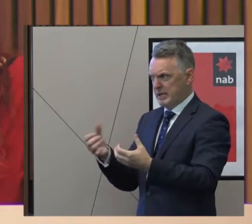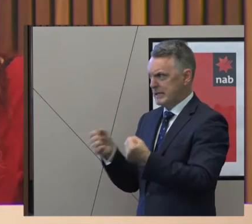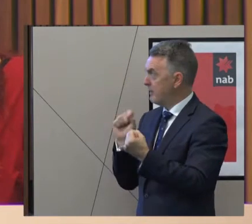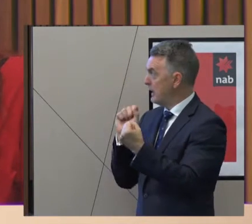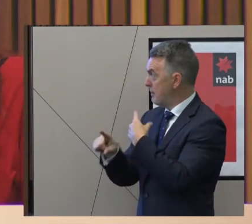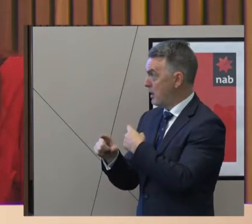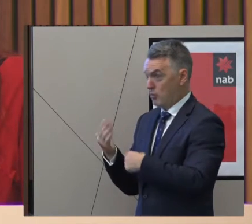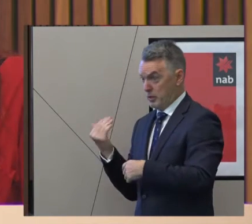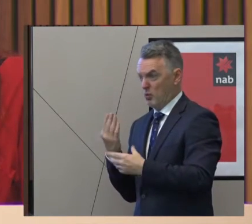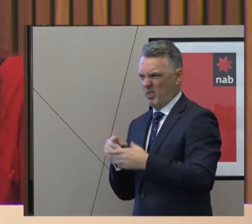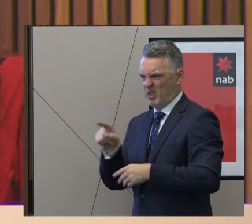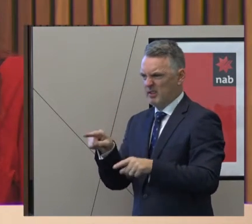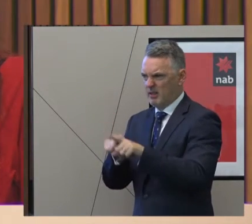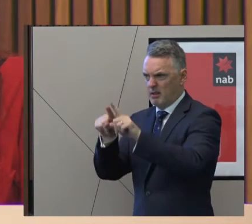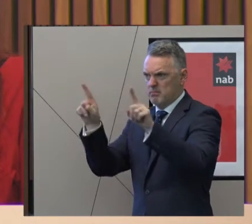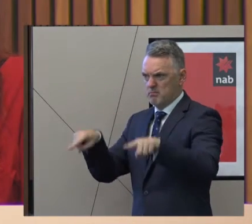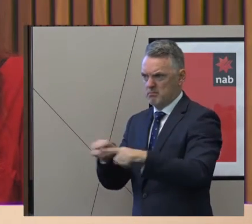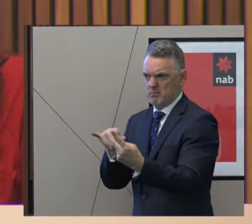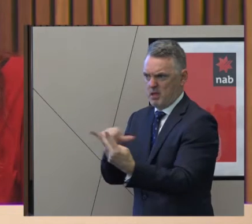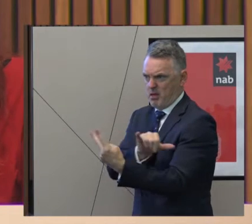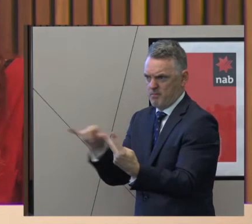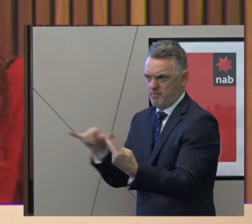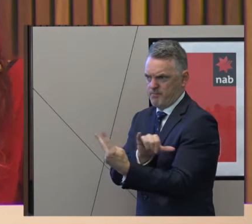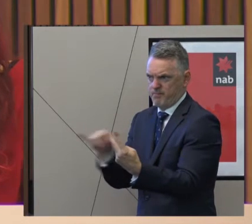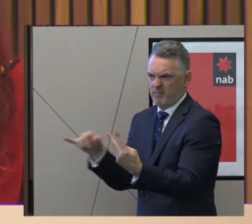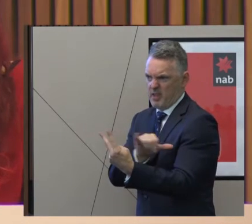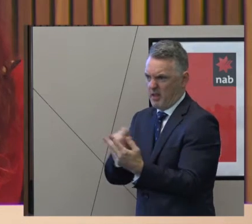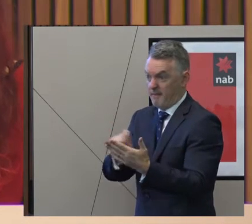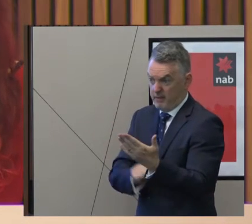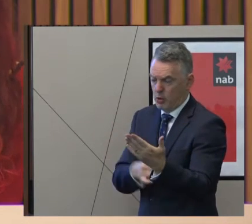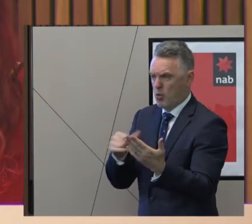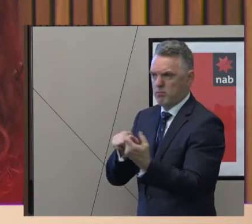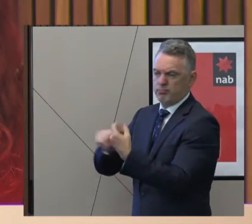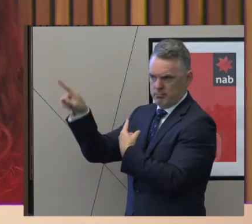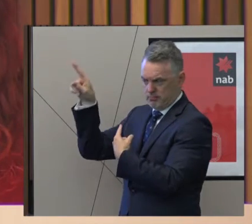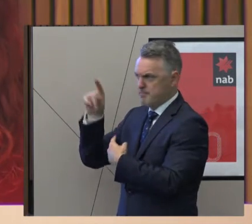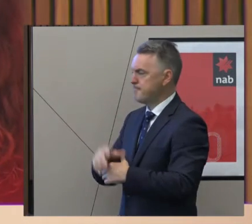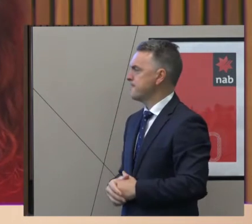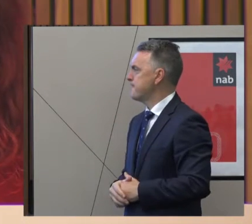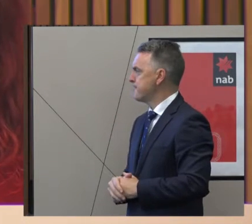with that also, so you can always fill it out online and send it back.